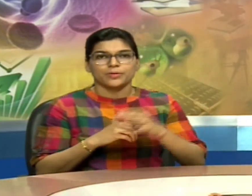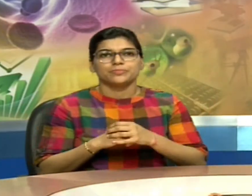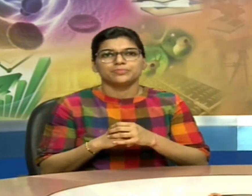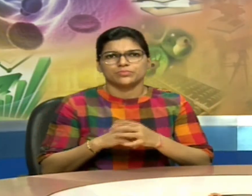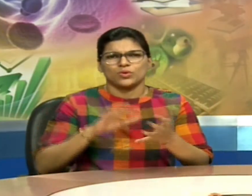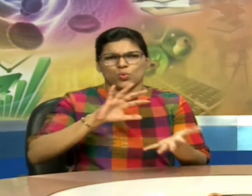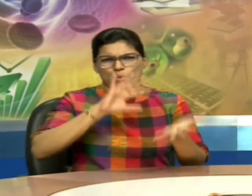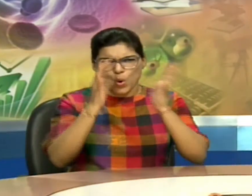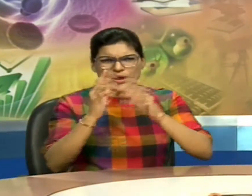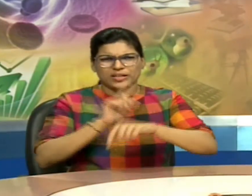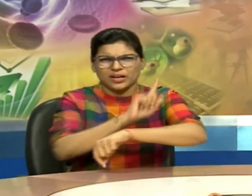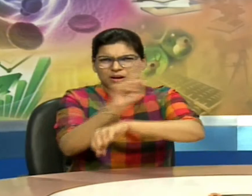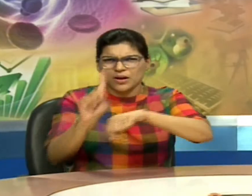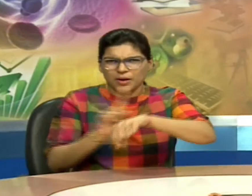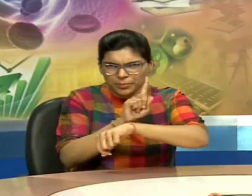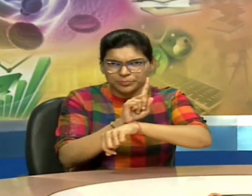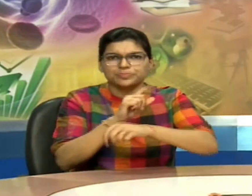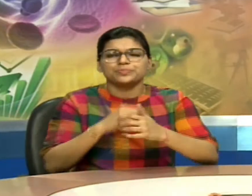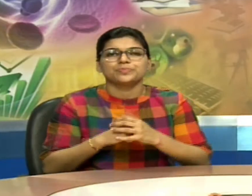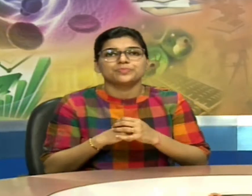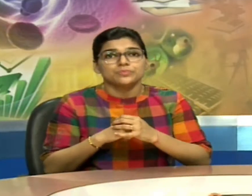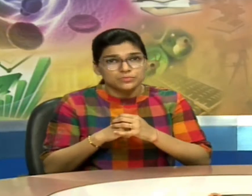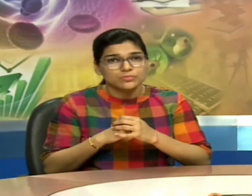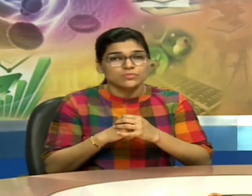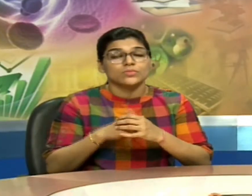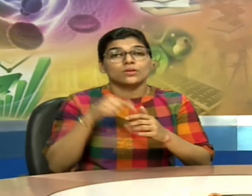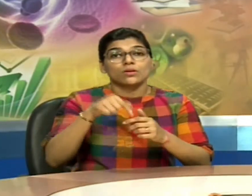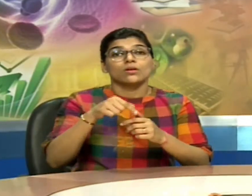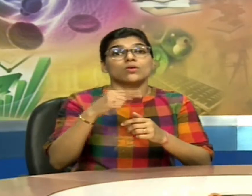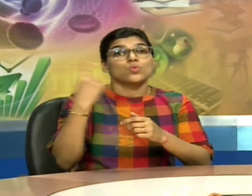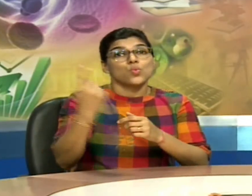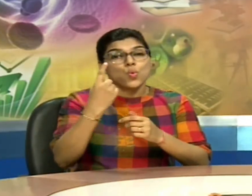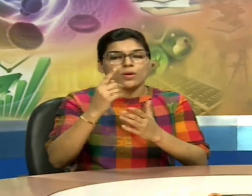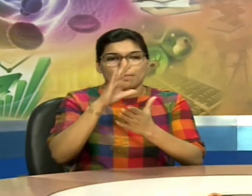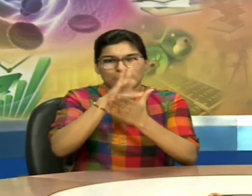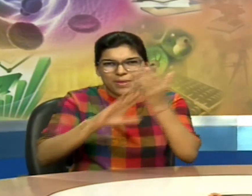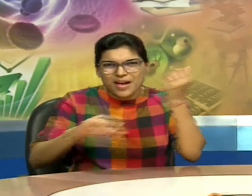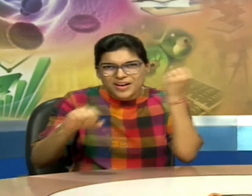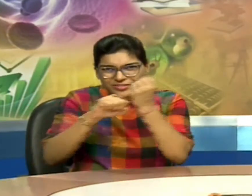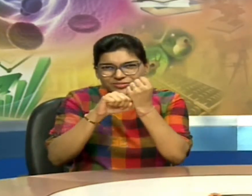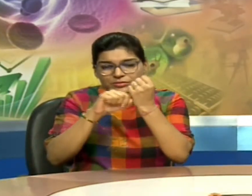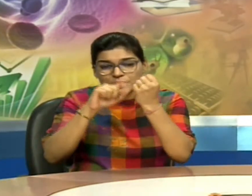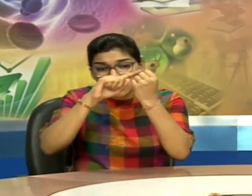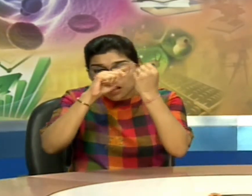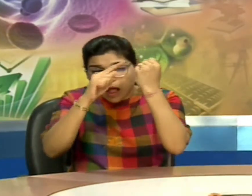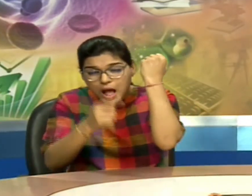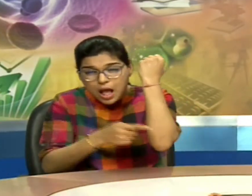And now there is another special day. This is actually Earth Hour.